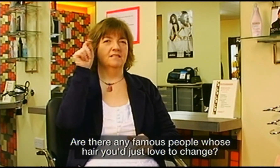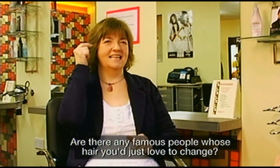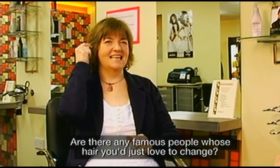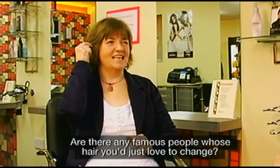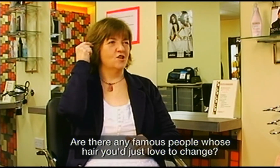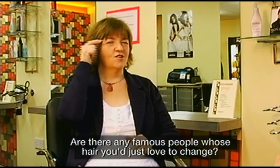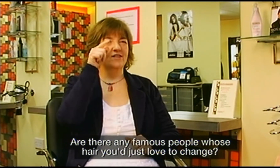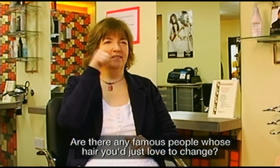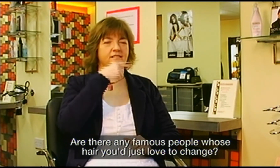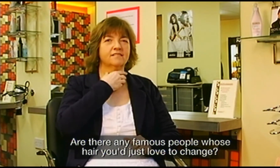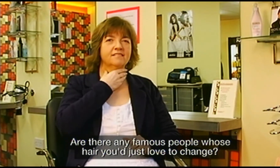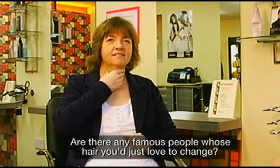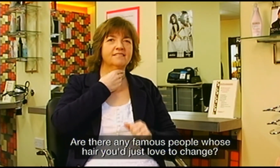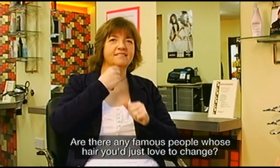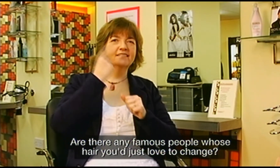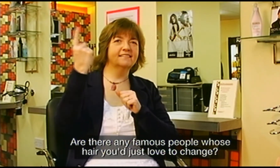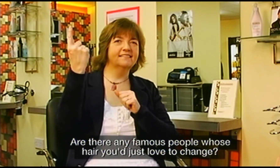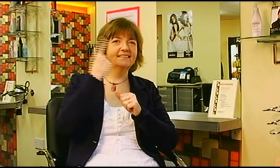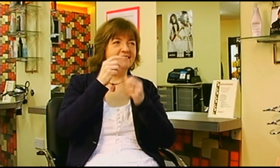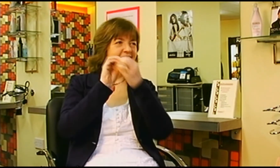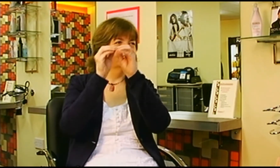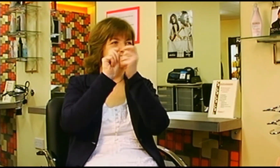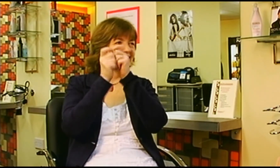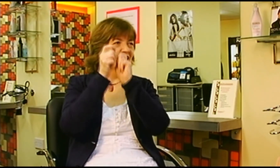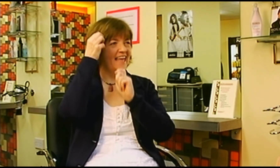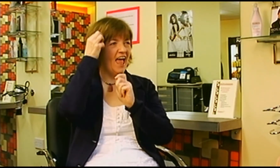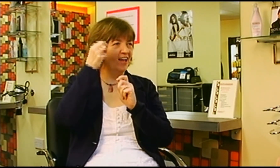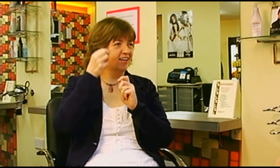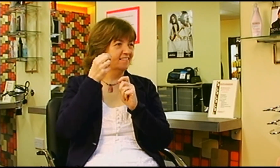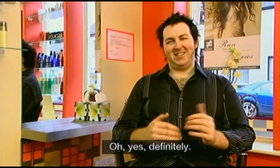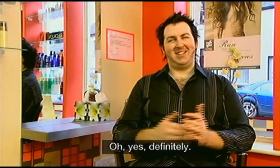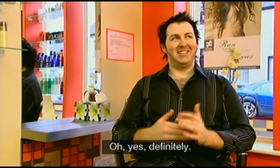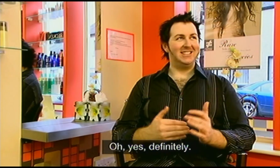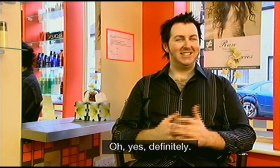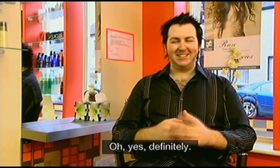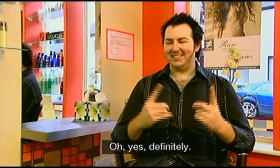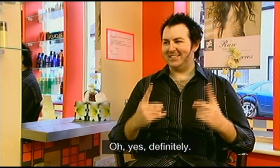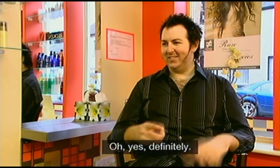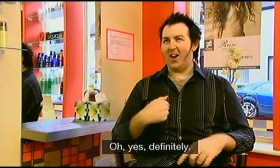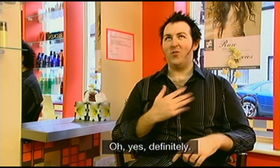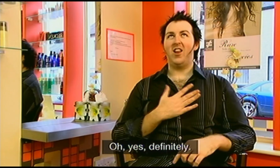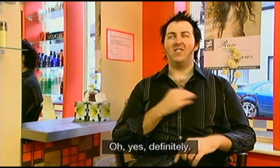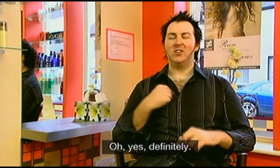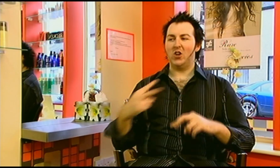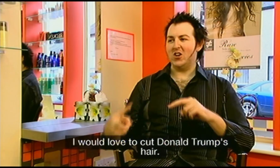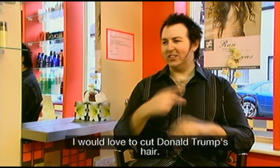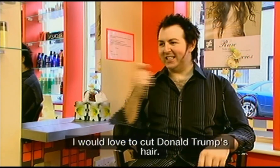hair you'd just love to change? Oh, yes, definitely. I would love